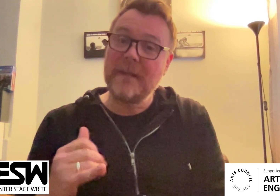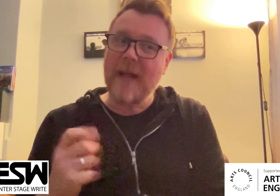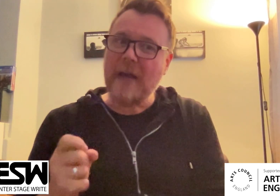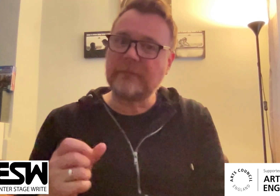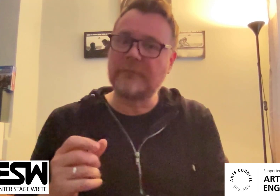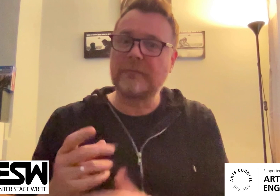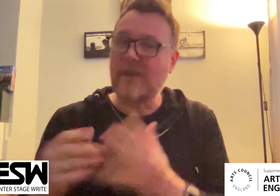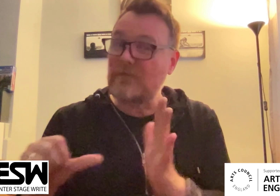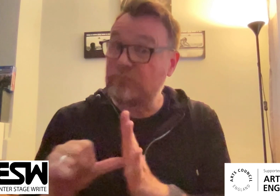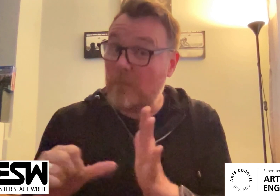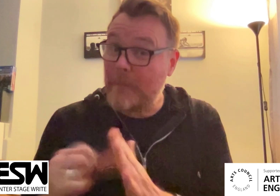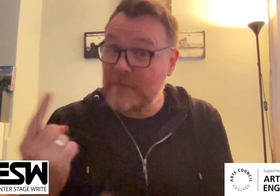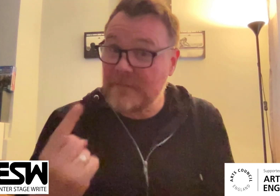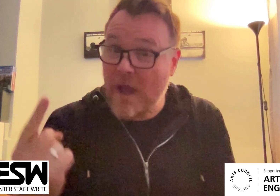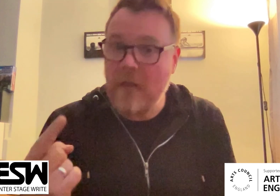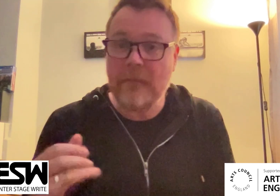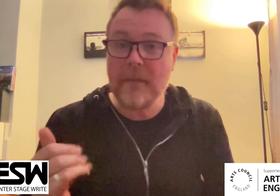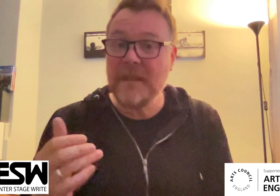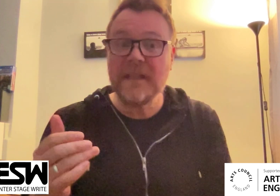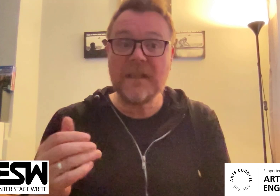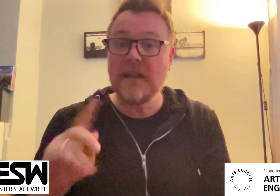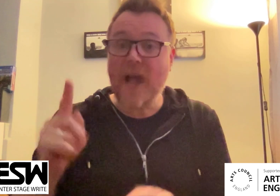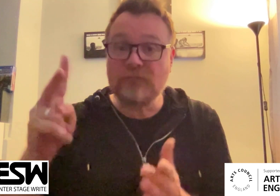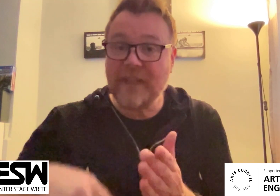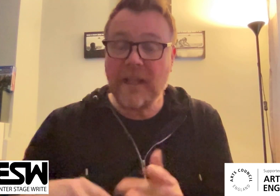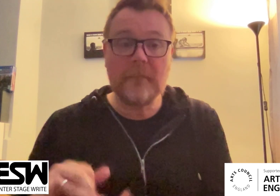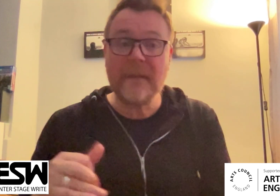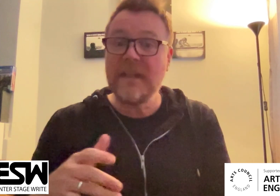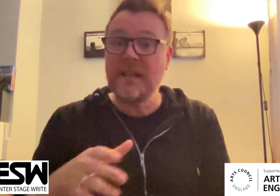them problems. Maybe he can't read, maybe he's an alcoholic.